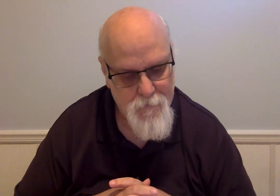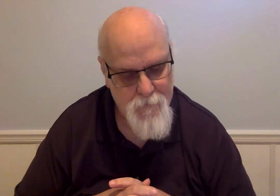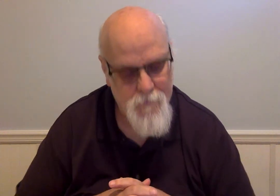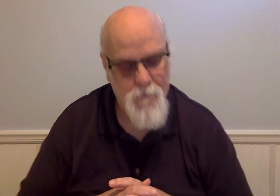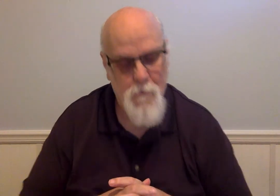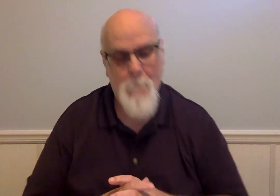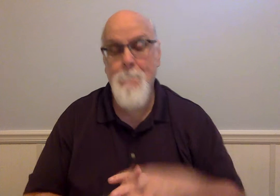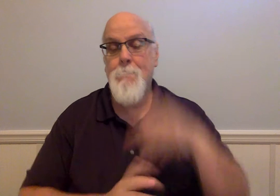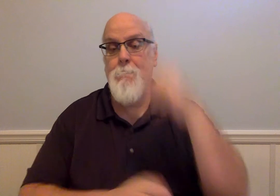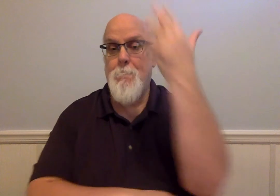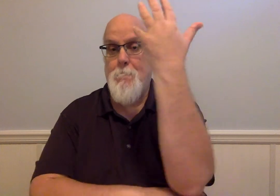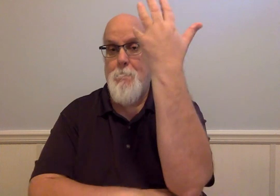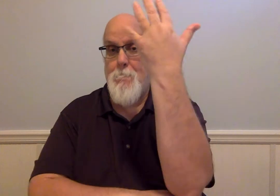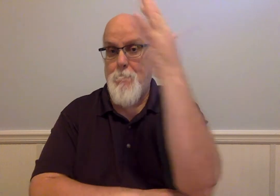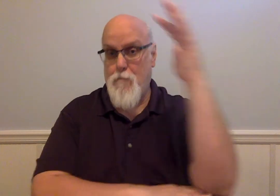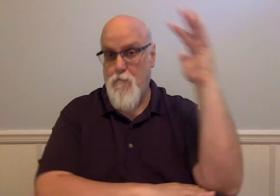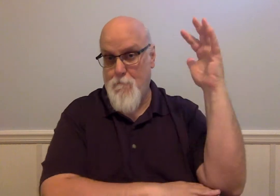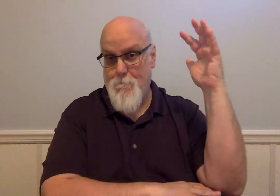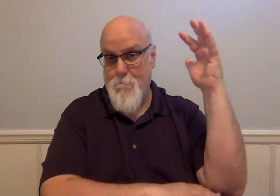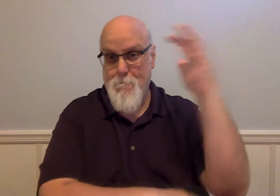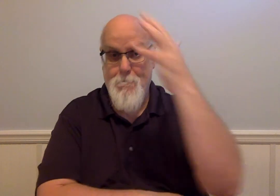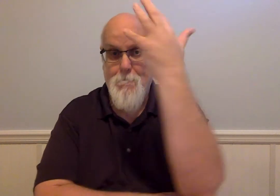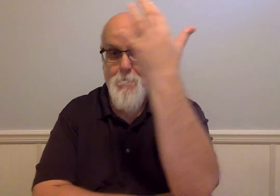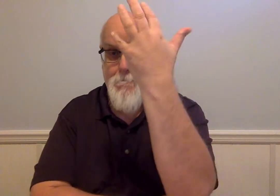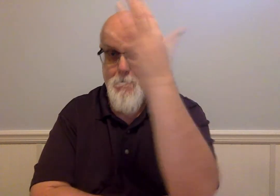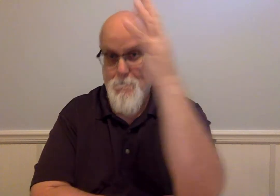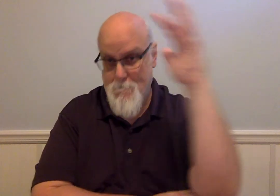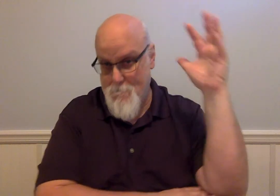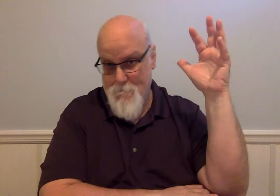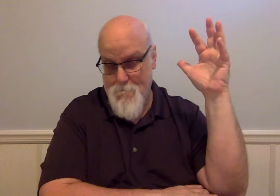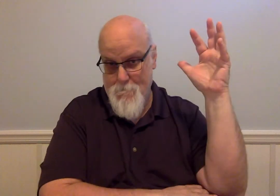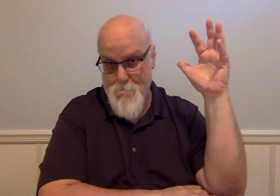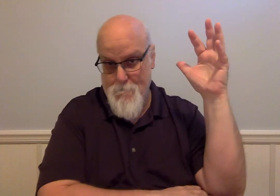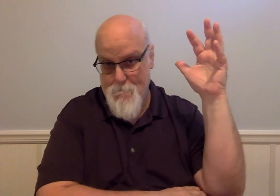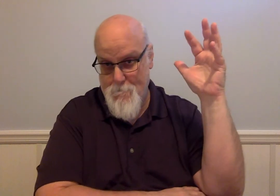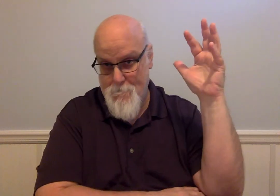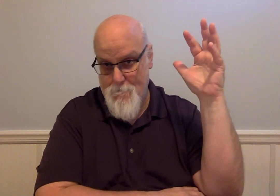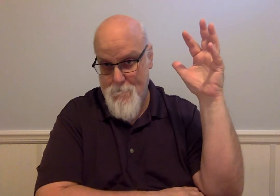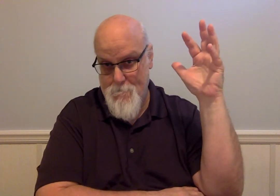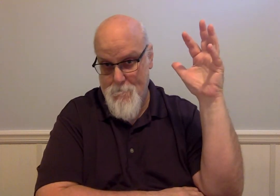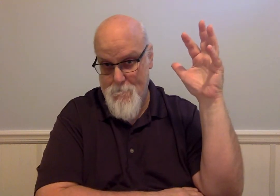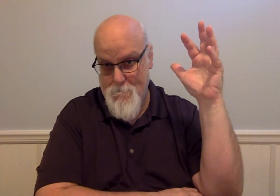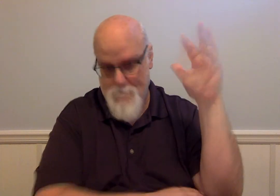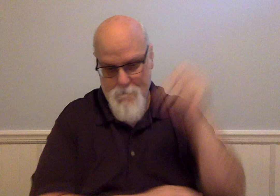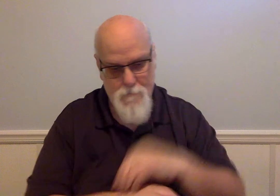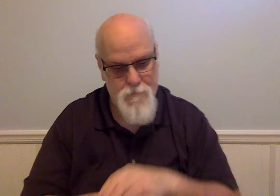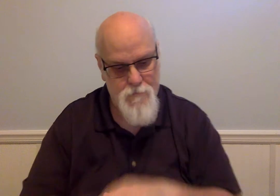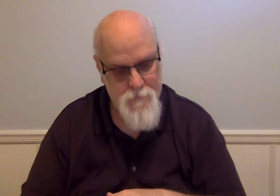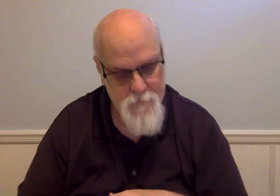sightseeing. A park, that's many trees. So tree, tree,